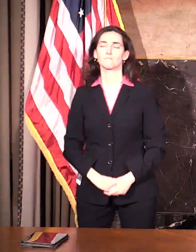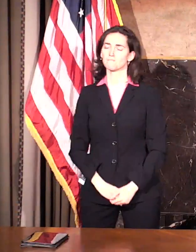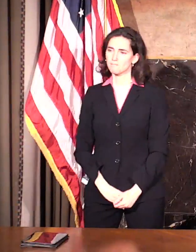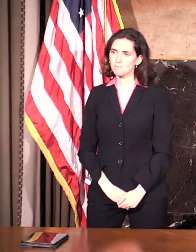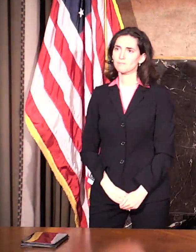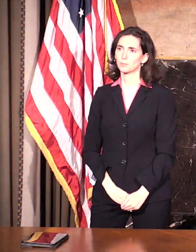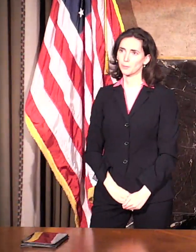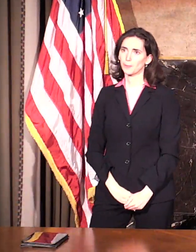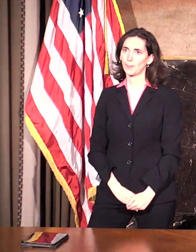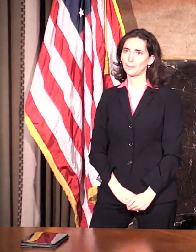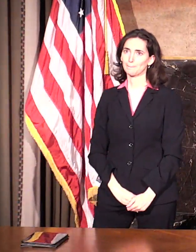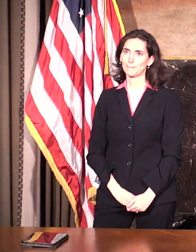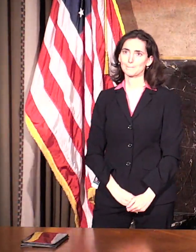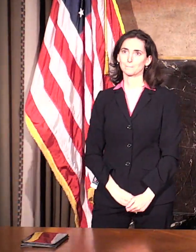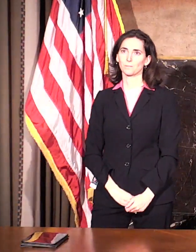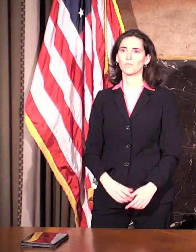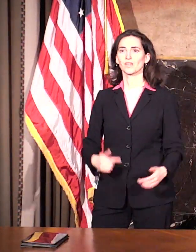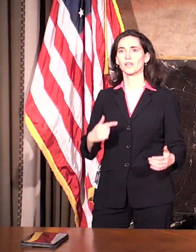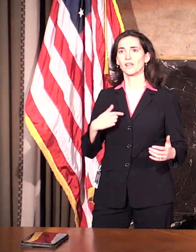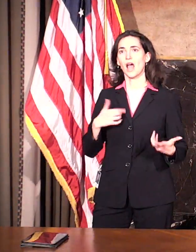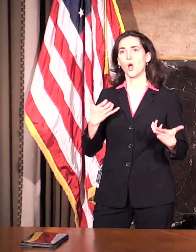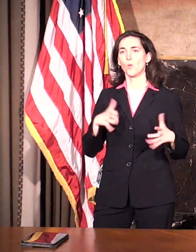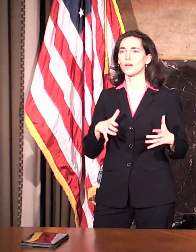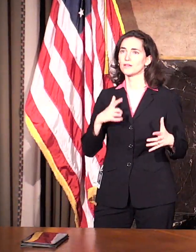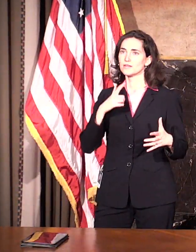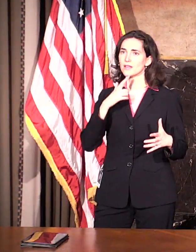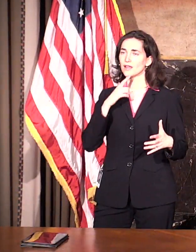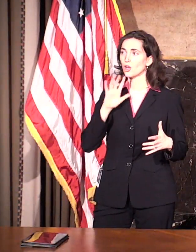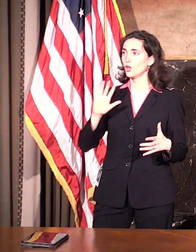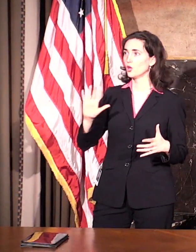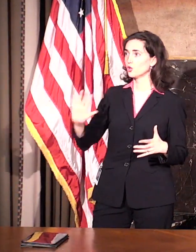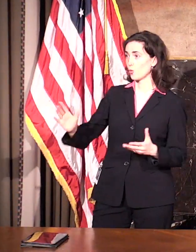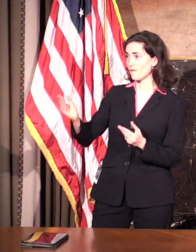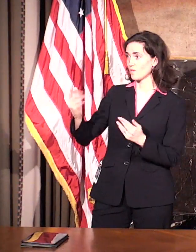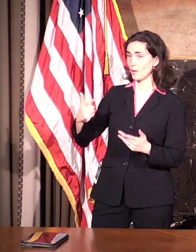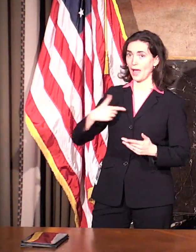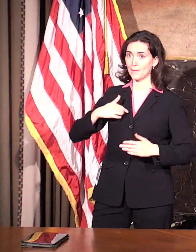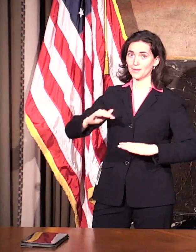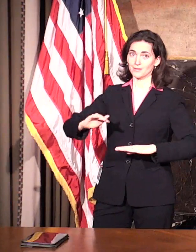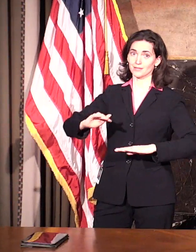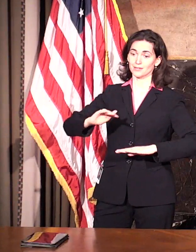I don't want to say that I've been satisfied with the information that I've gotten from